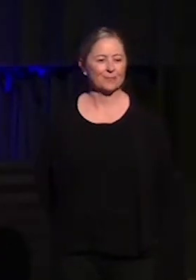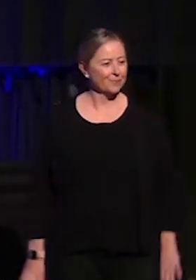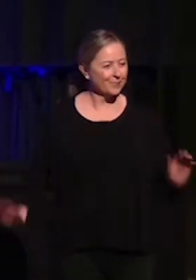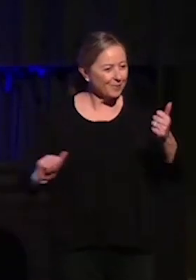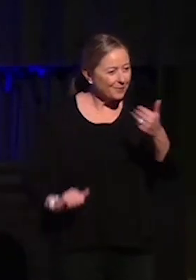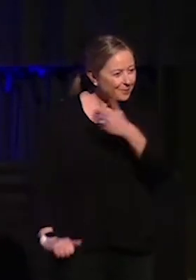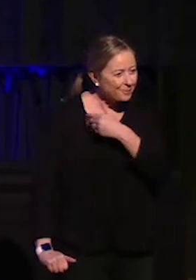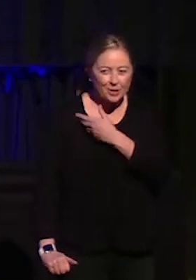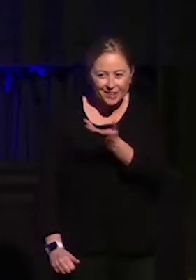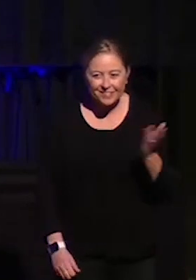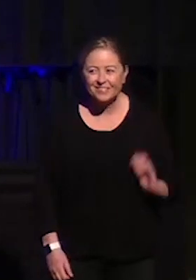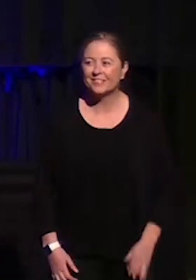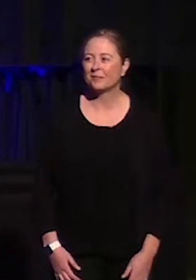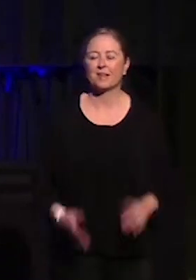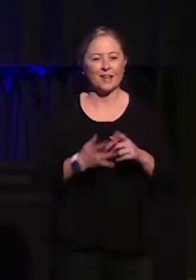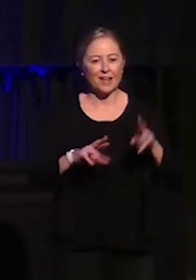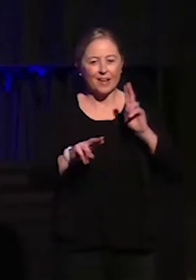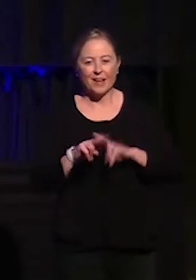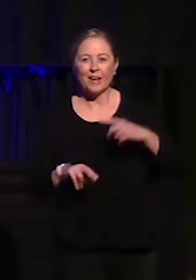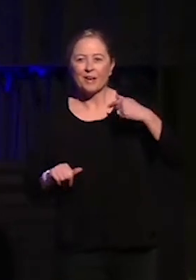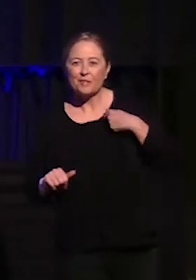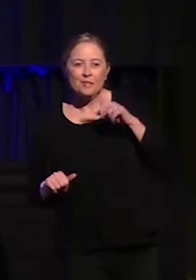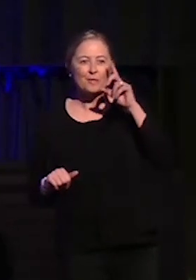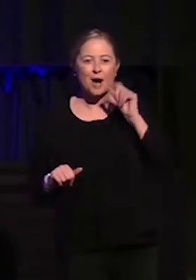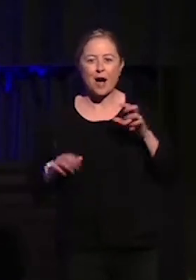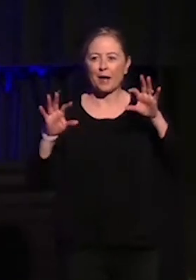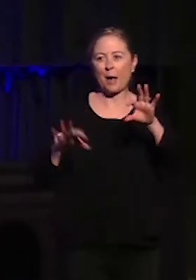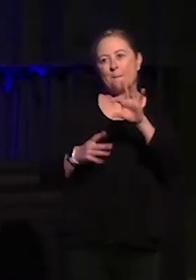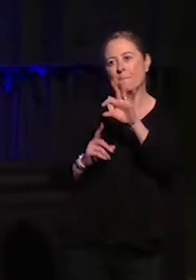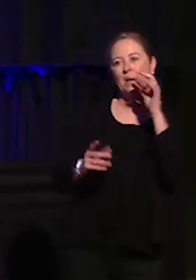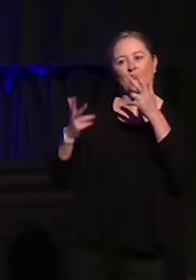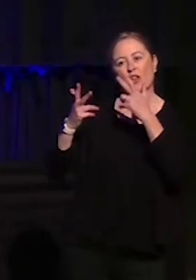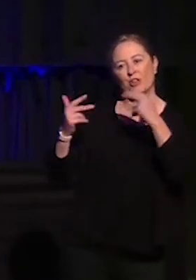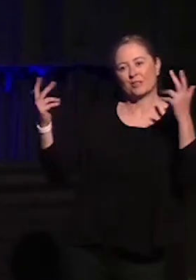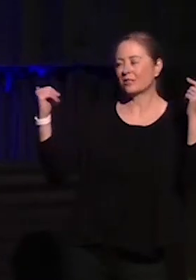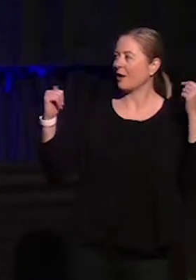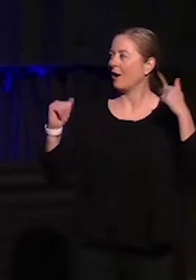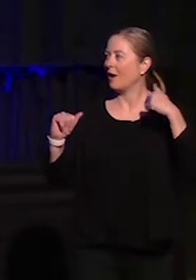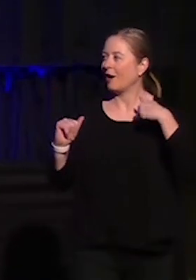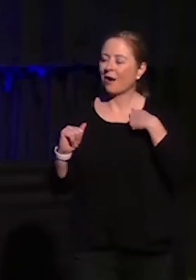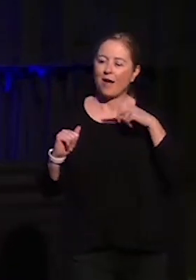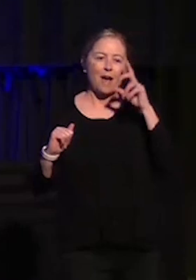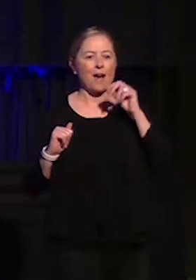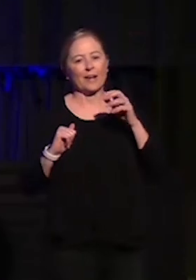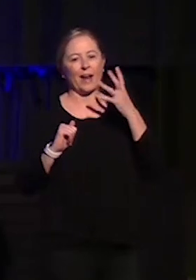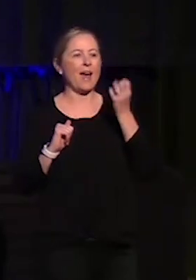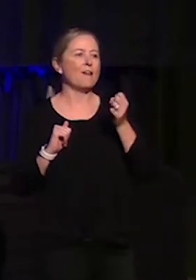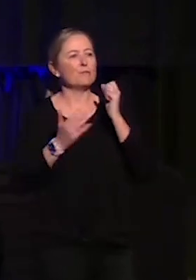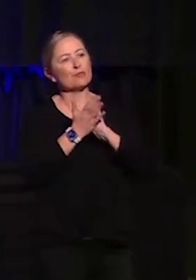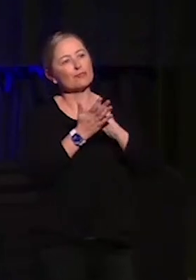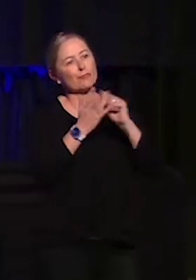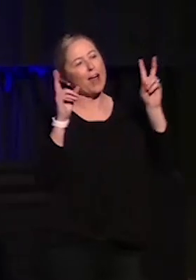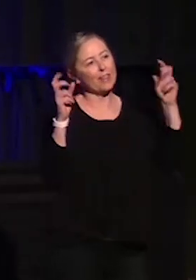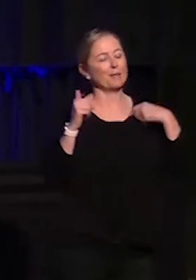Good morning, everybody. If I had been able to choose the song, I would have chosen the Legend of Zelda theme, but alas.